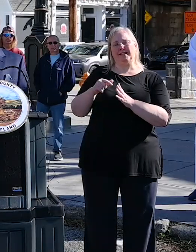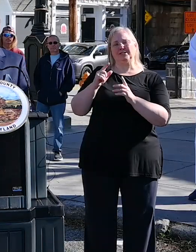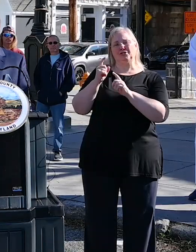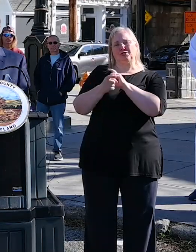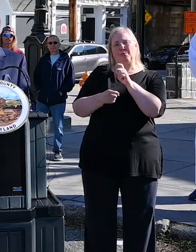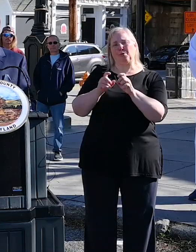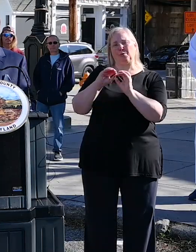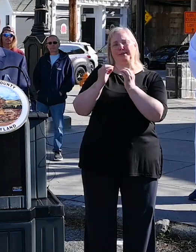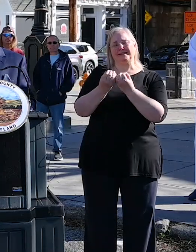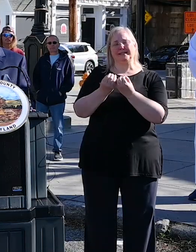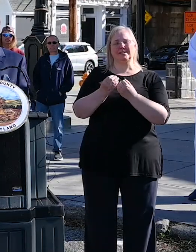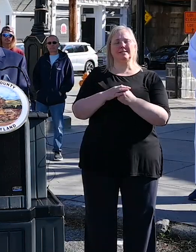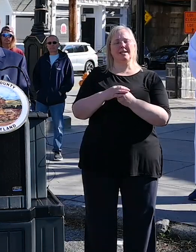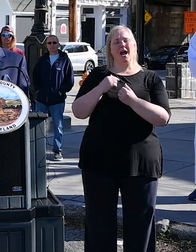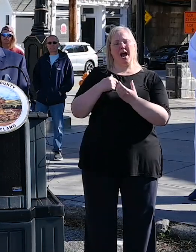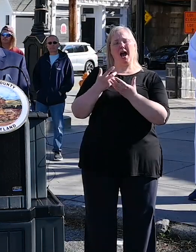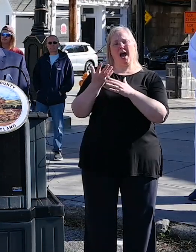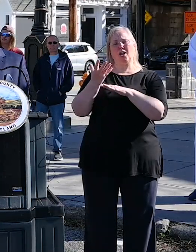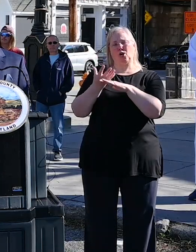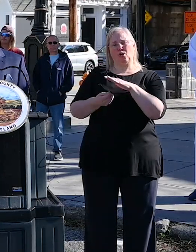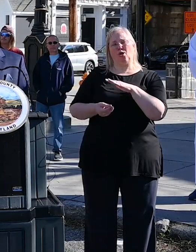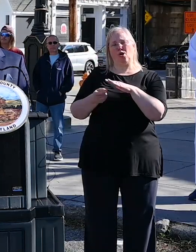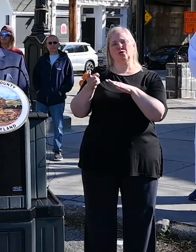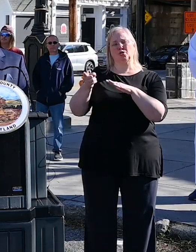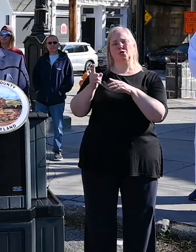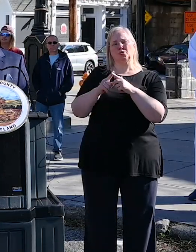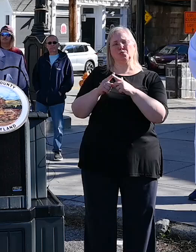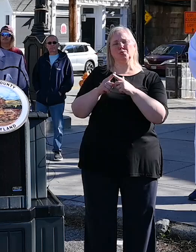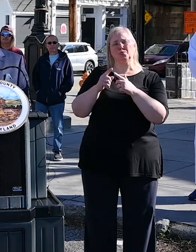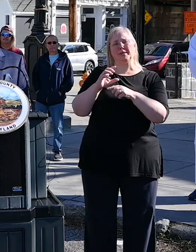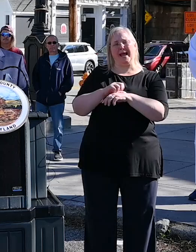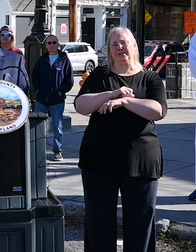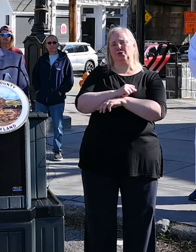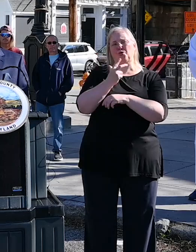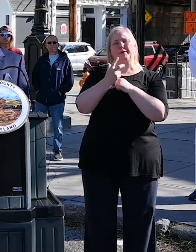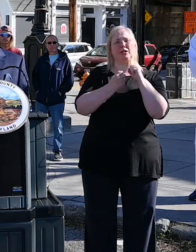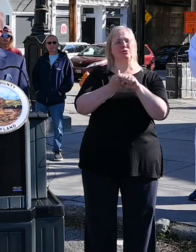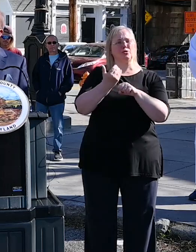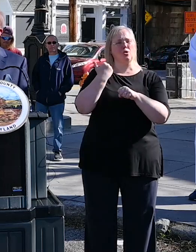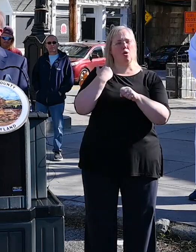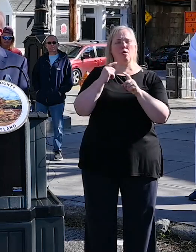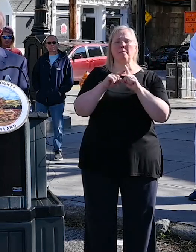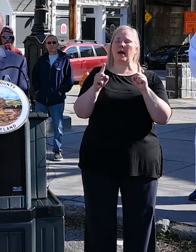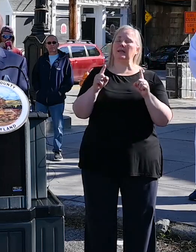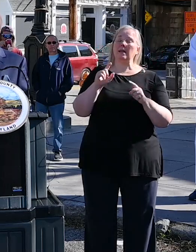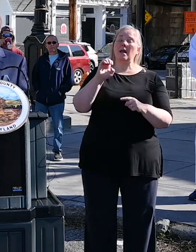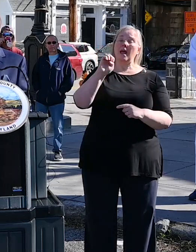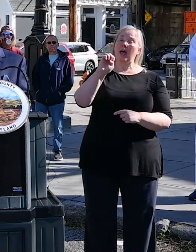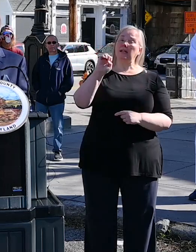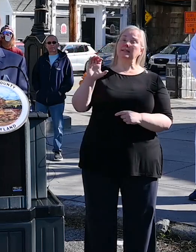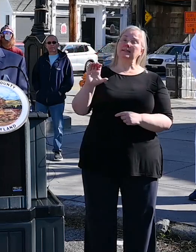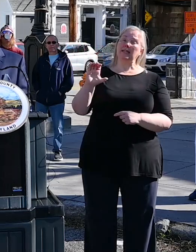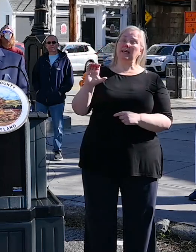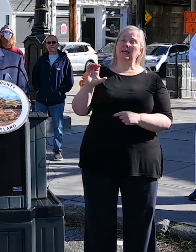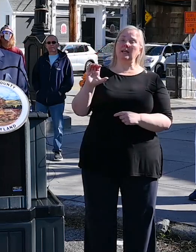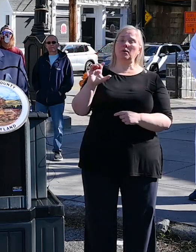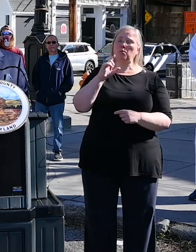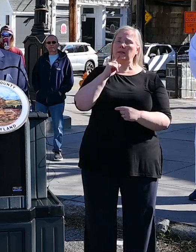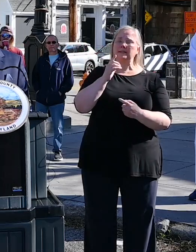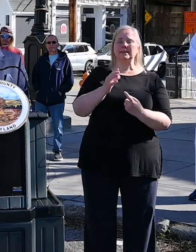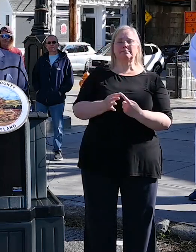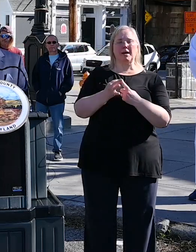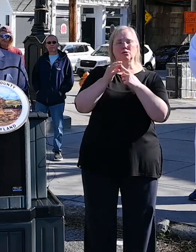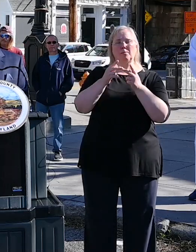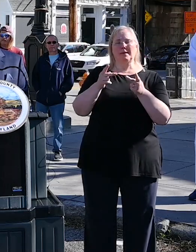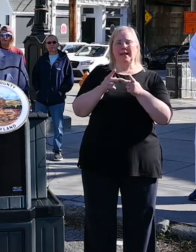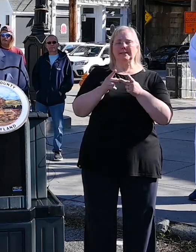organization. I lost her to cancer 3 years ago, but Ellicott City was a special place